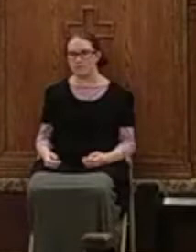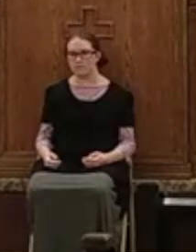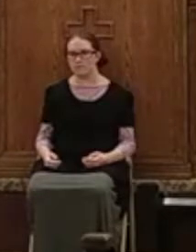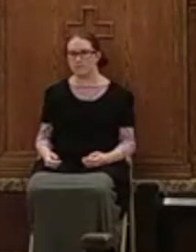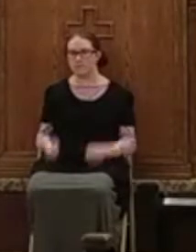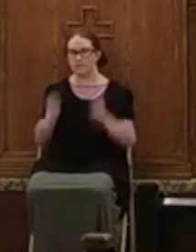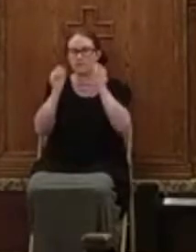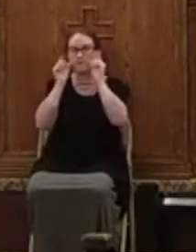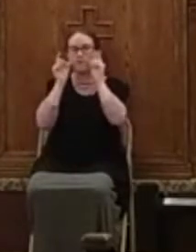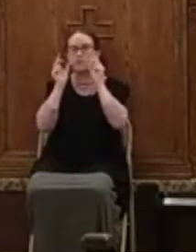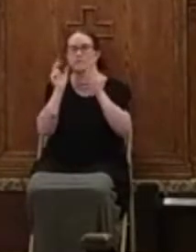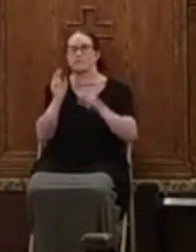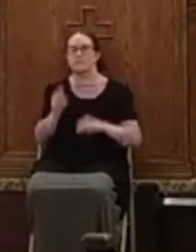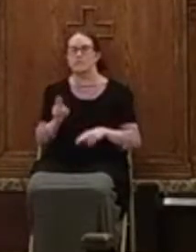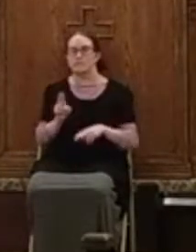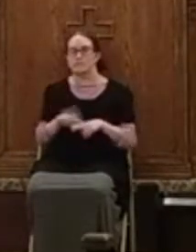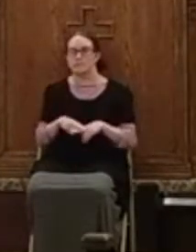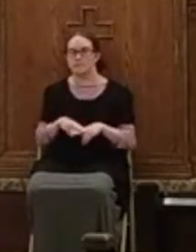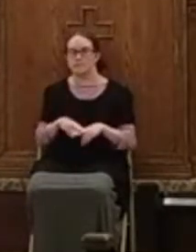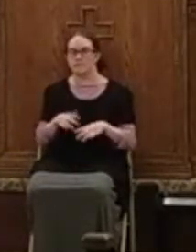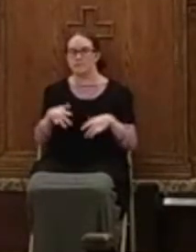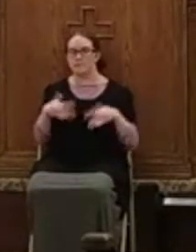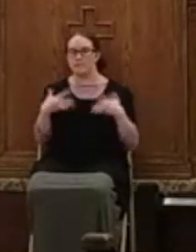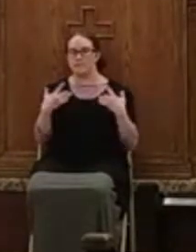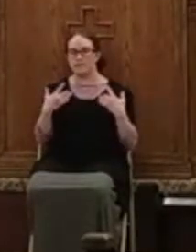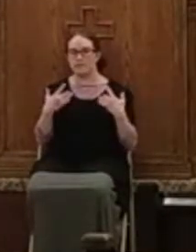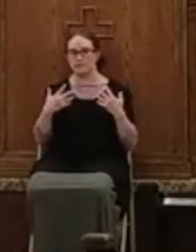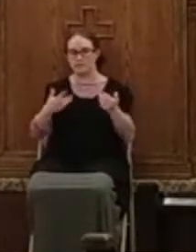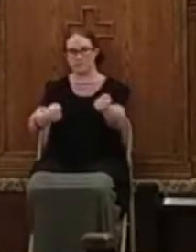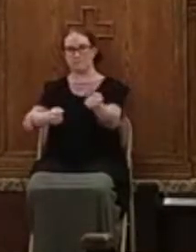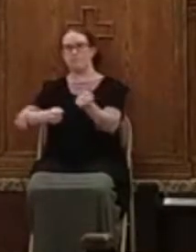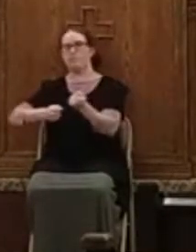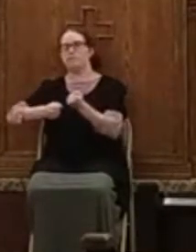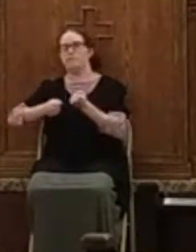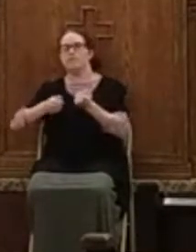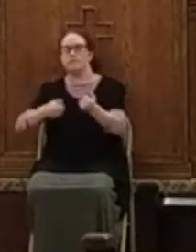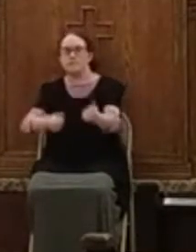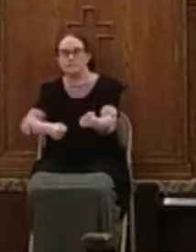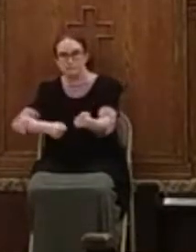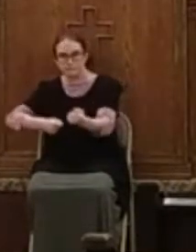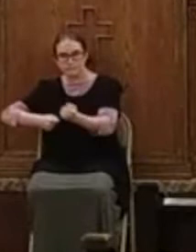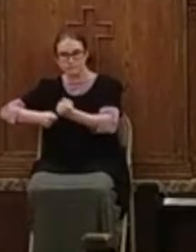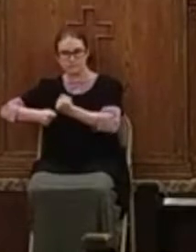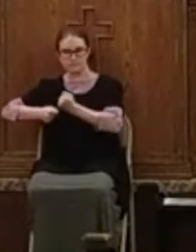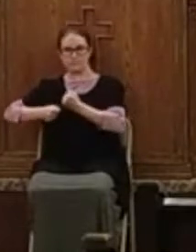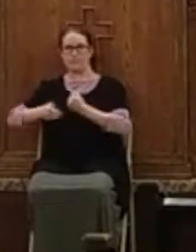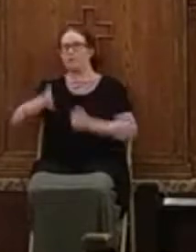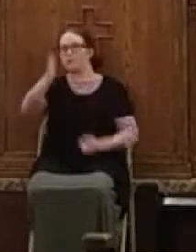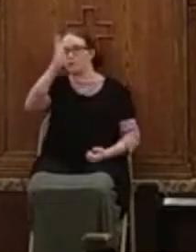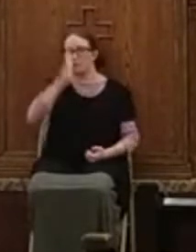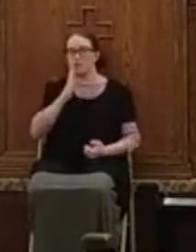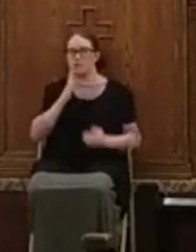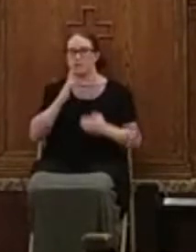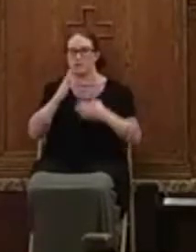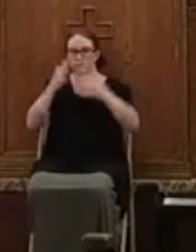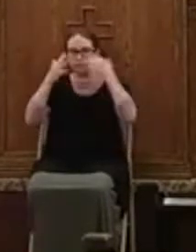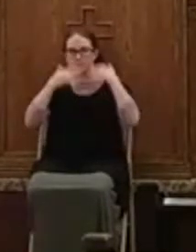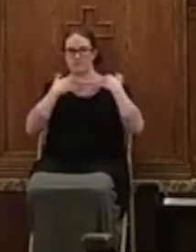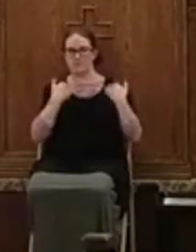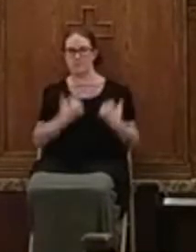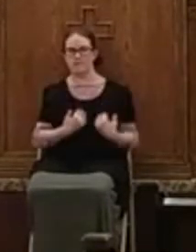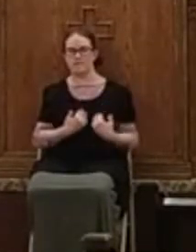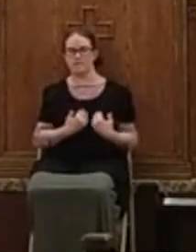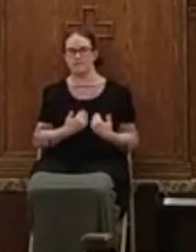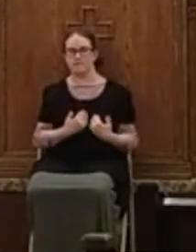And I wake up, feel that pulling, that drawing, God, upon my heart,